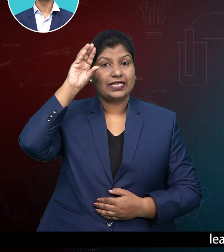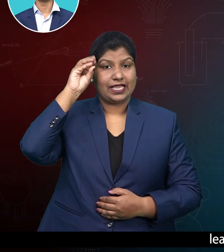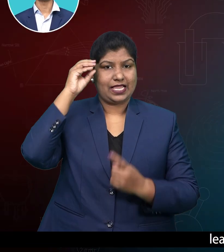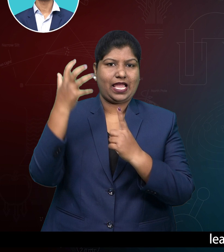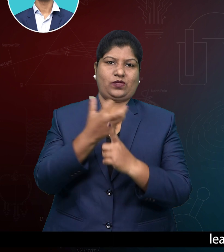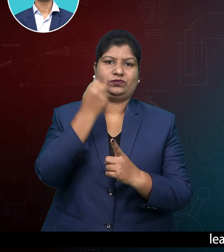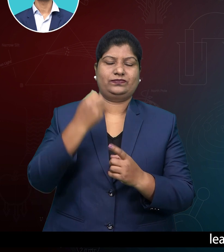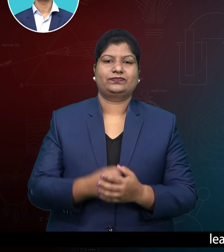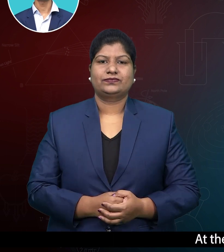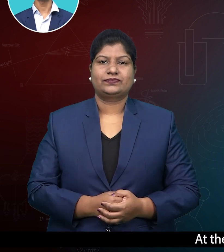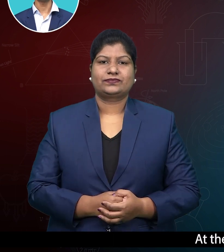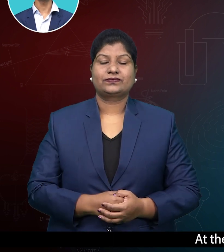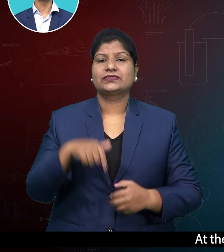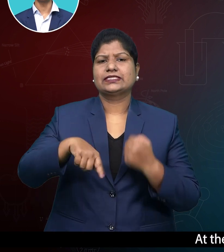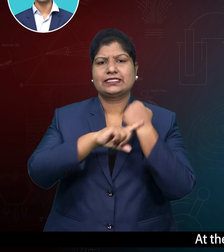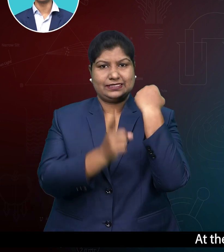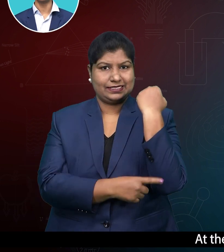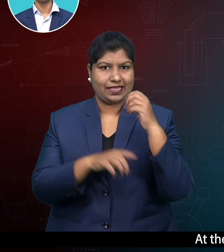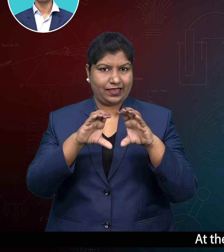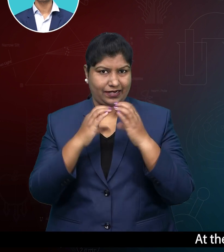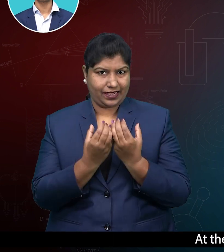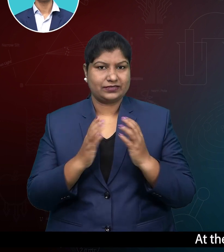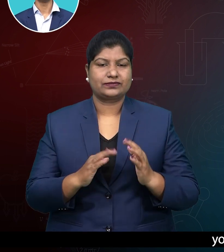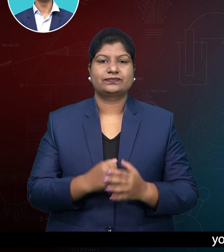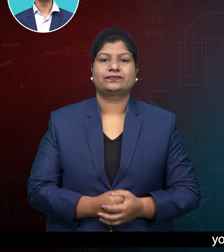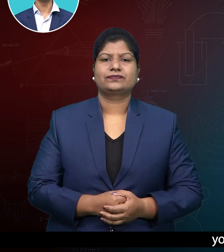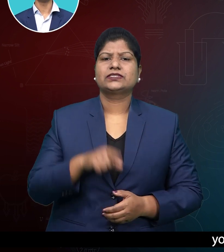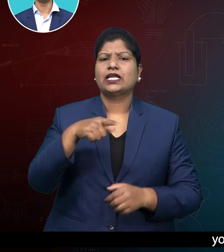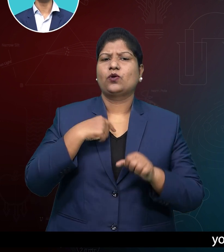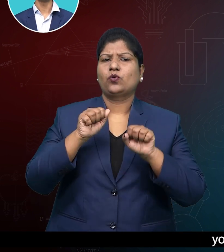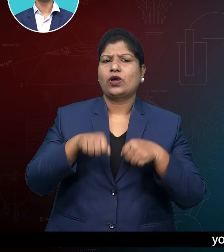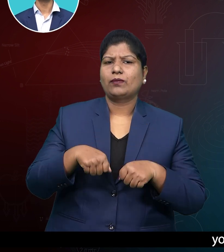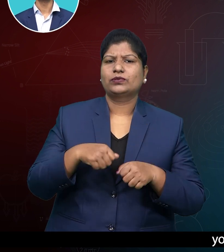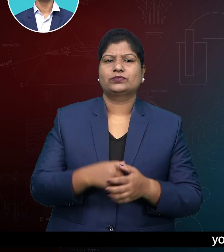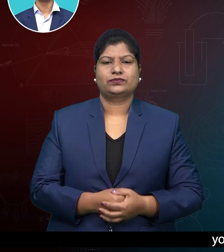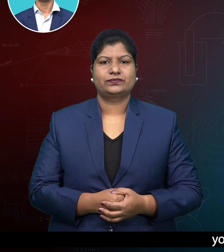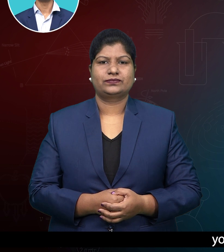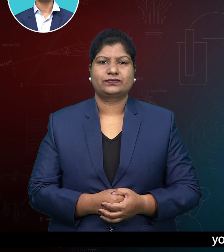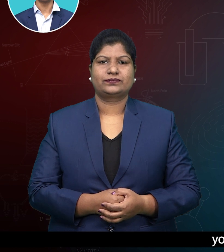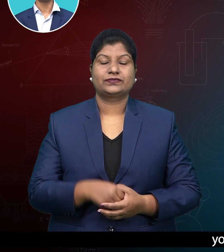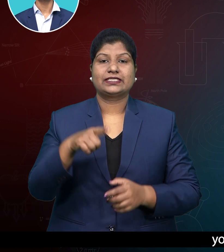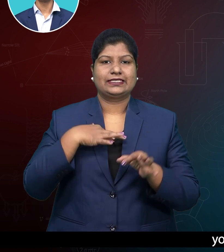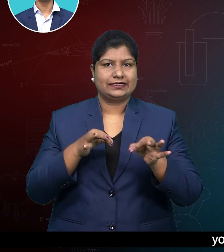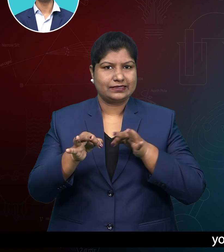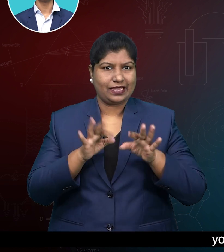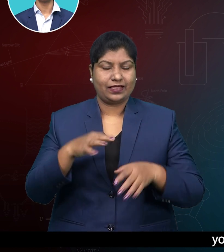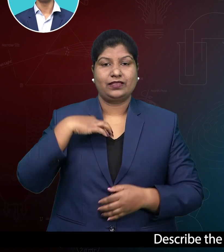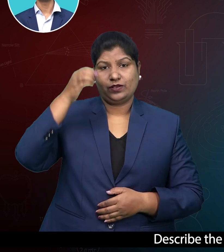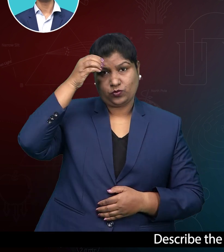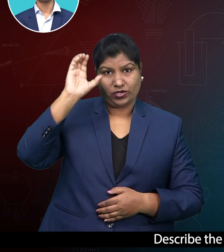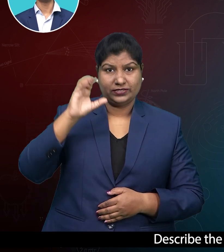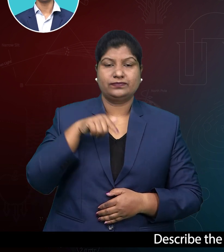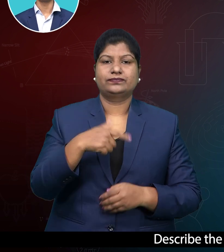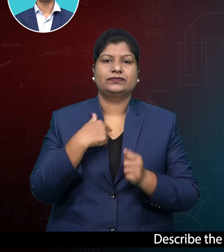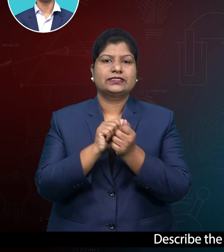Learning outcomes. At the end of this lesson, you will be able to describe the concept